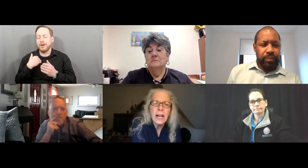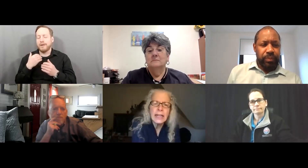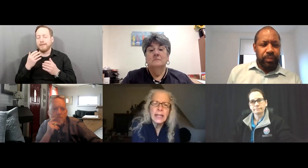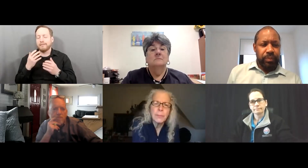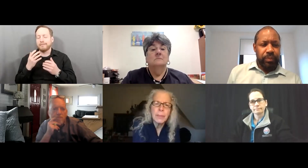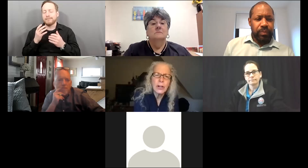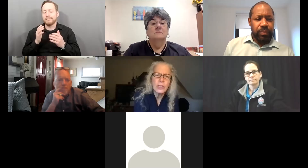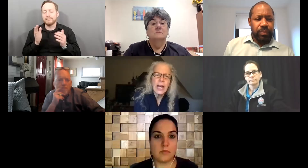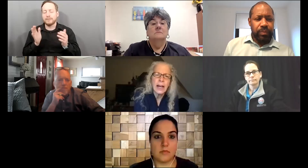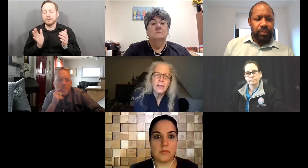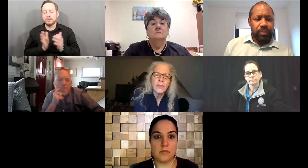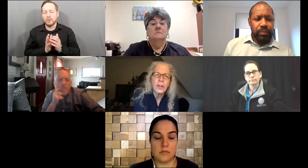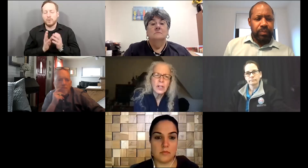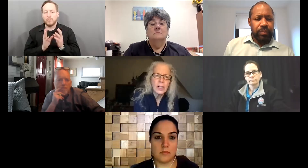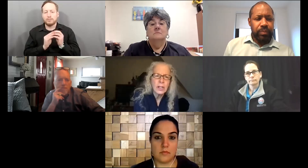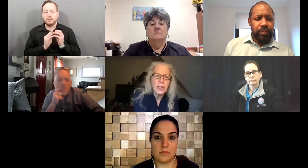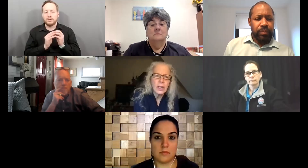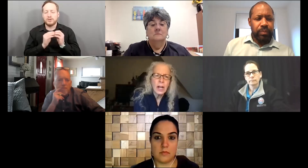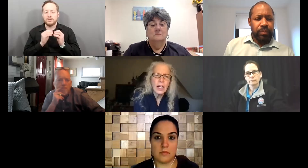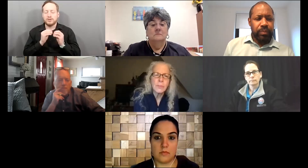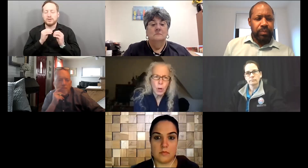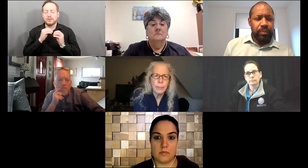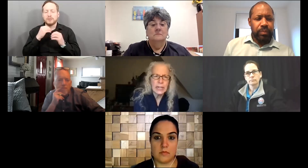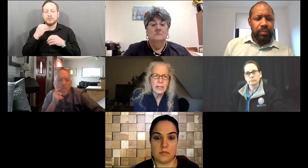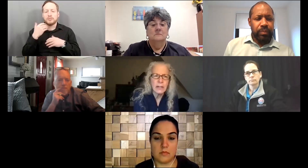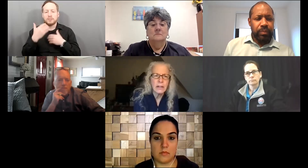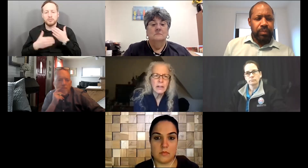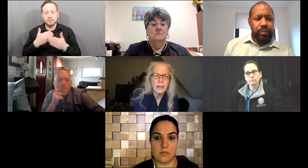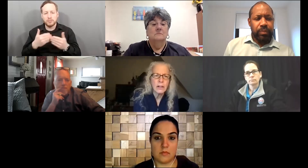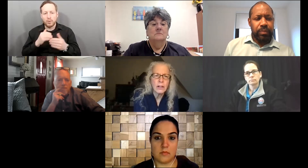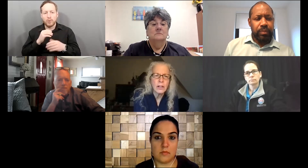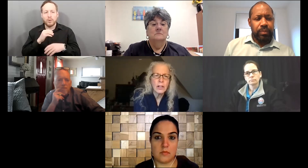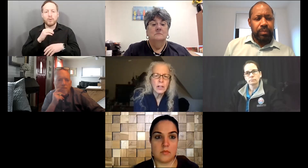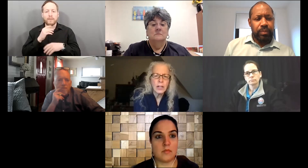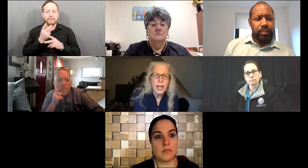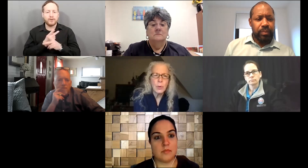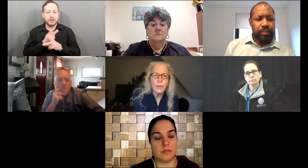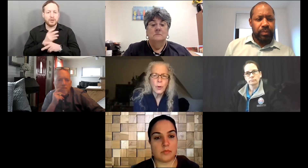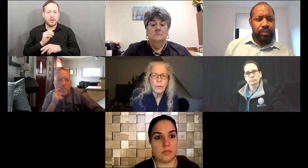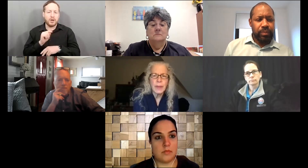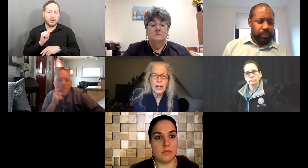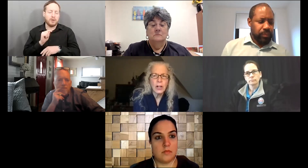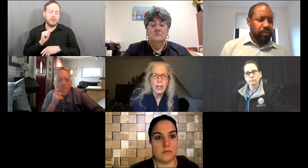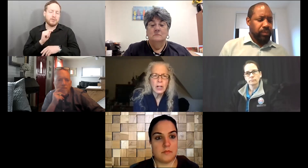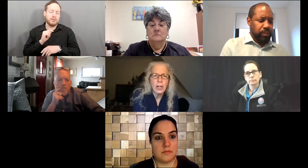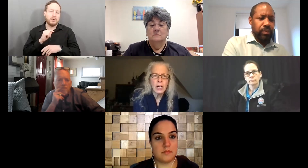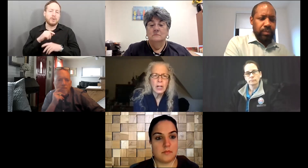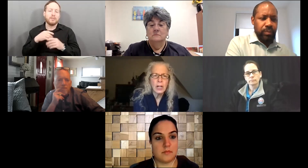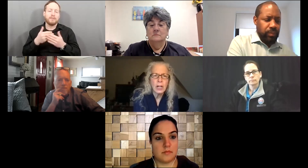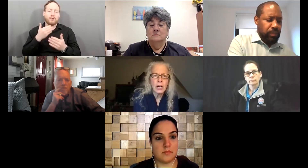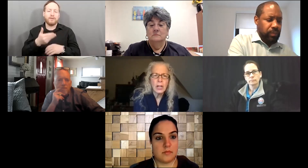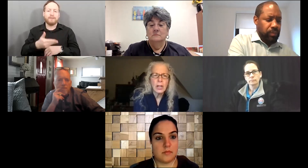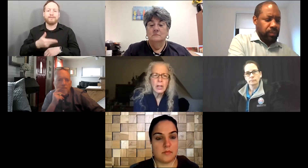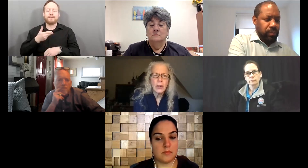Again, I think it'd be better to have a small meeting and move forward from there